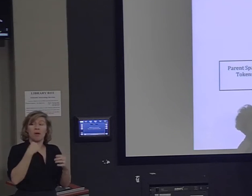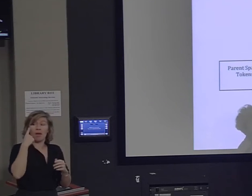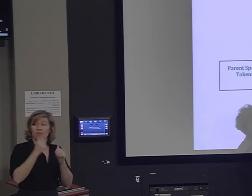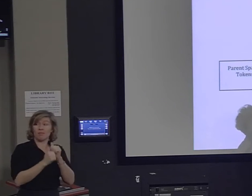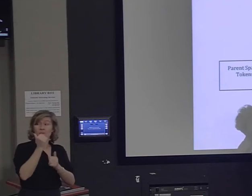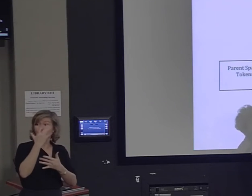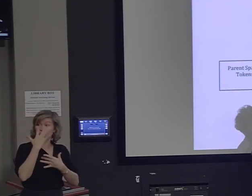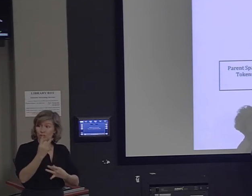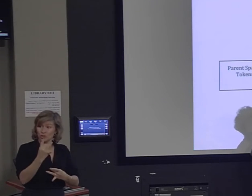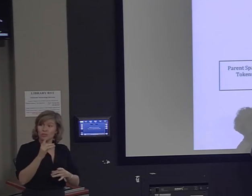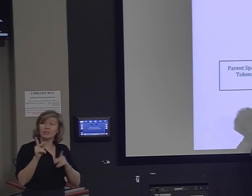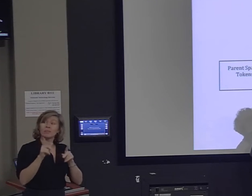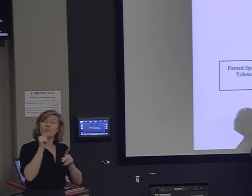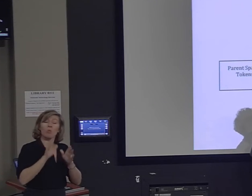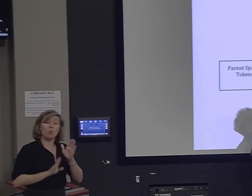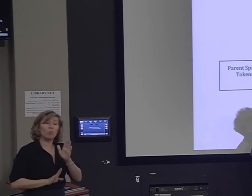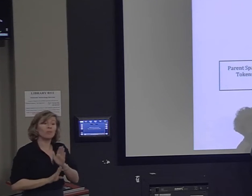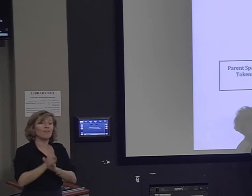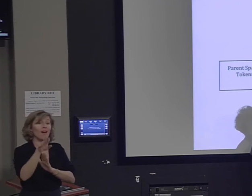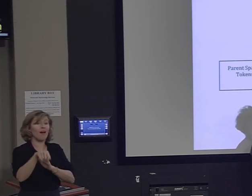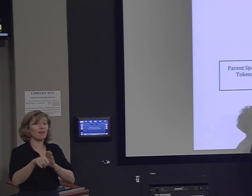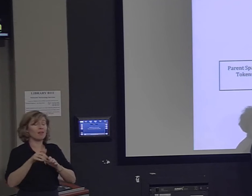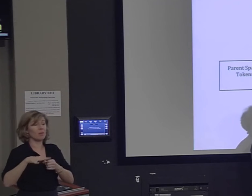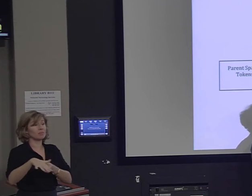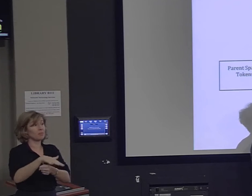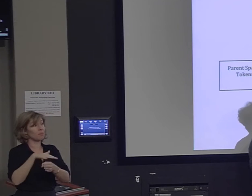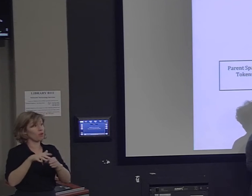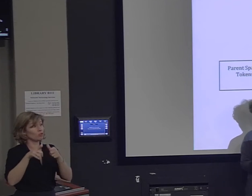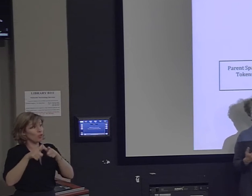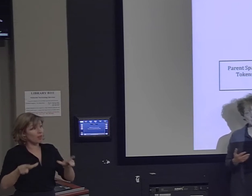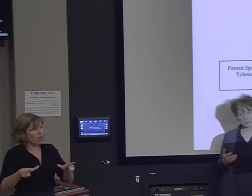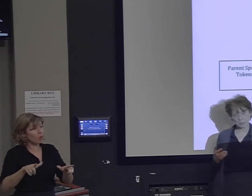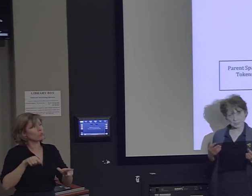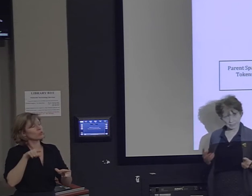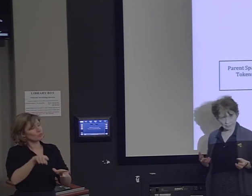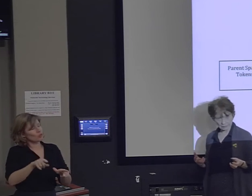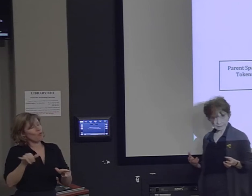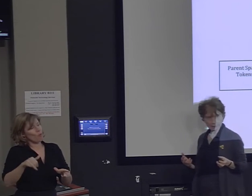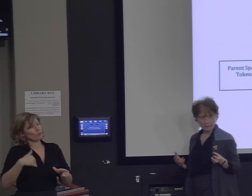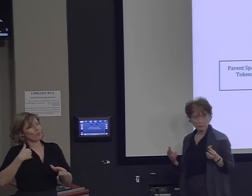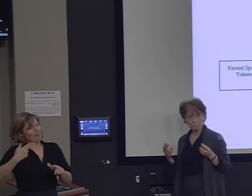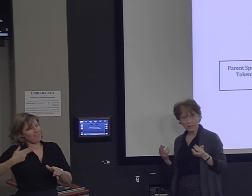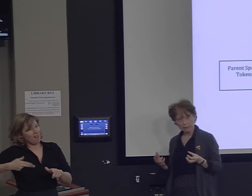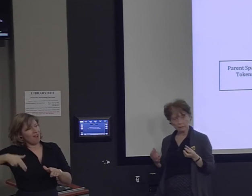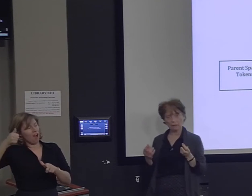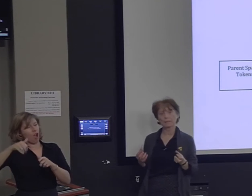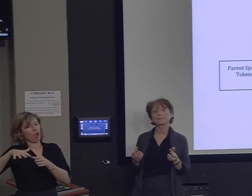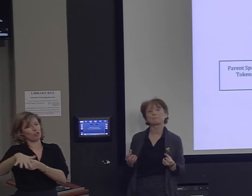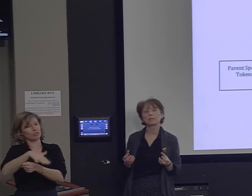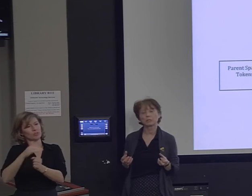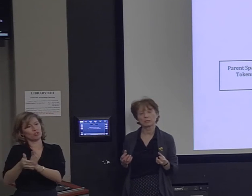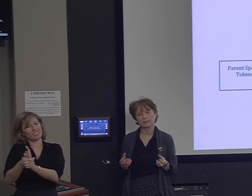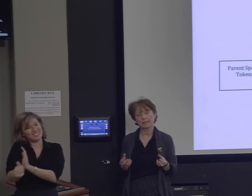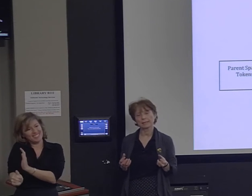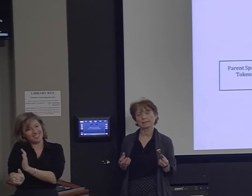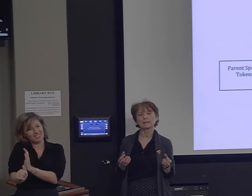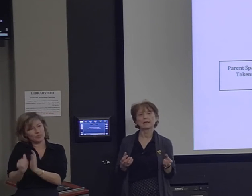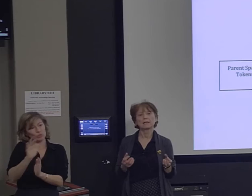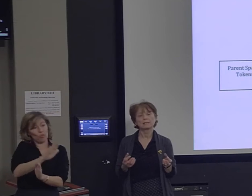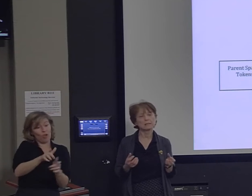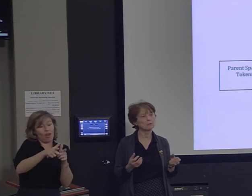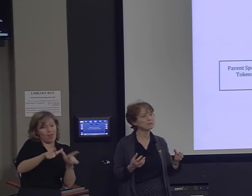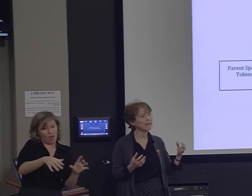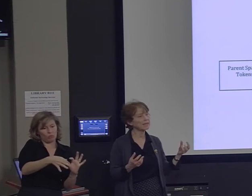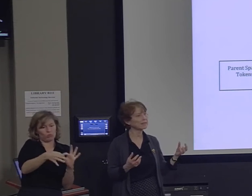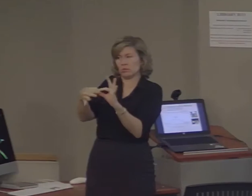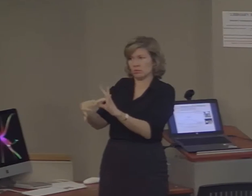who develop a lot of spatial language have higher spatial skills. They do better on a spatial test.